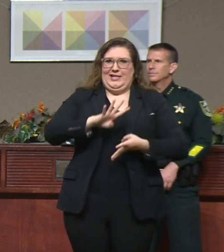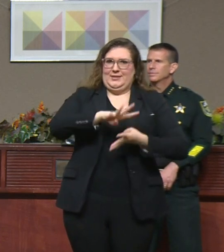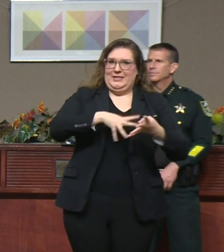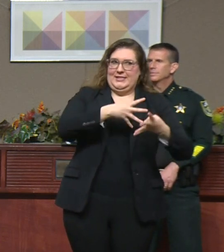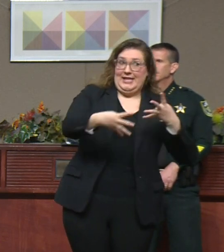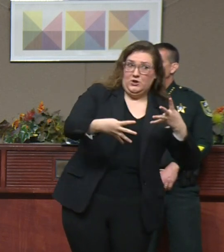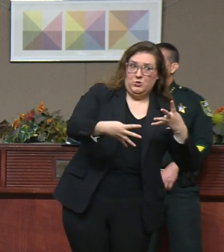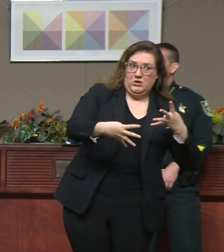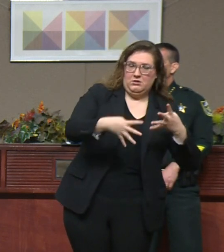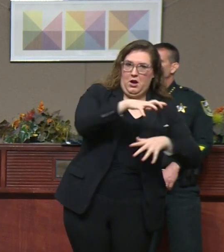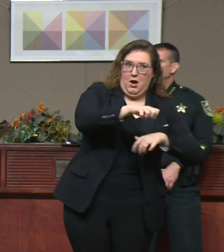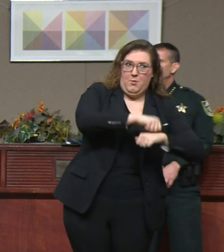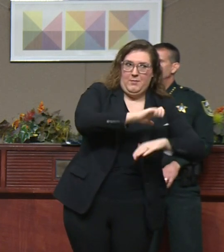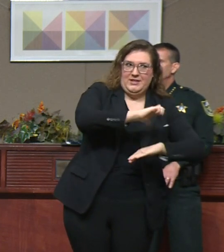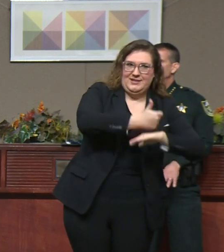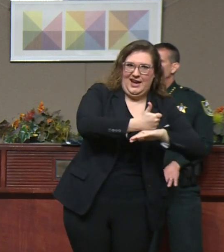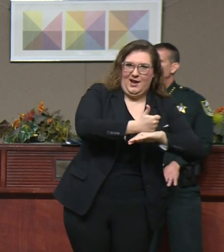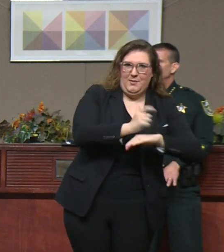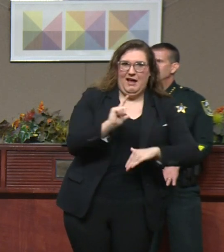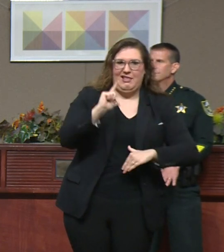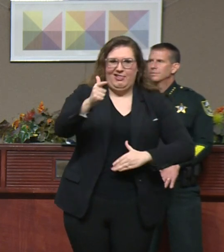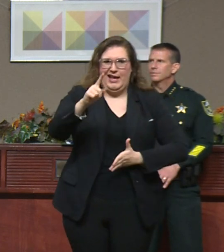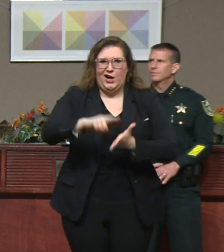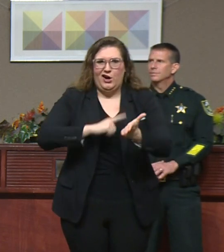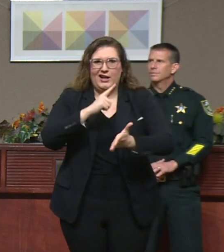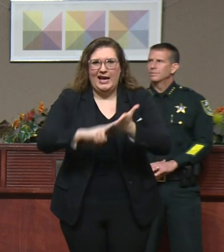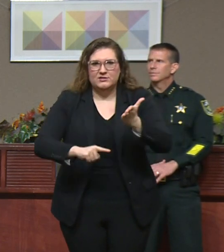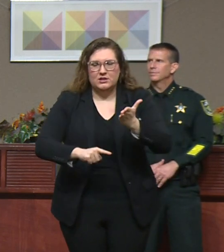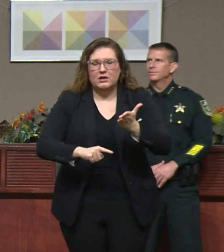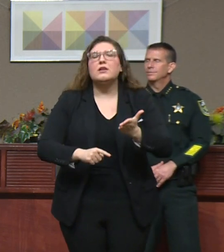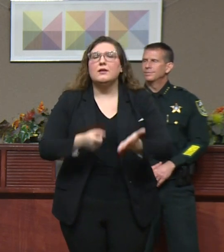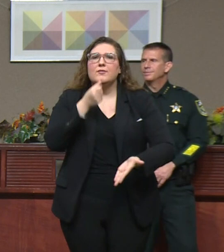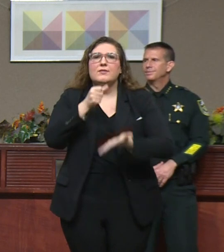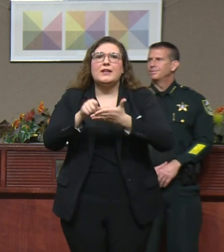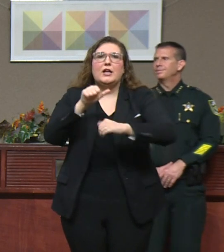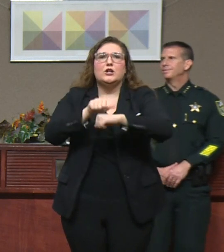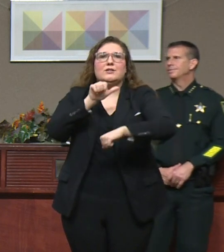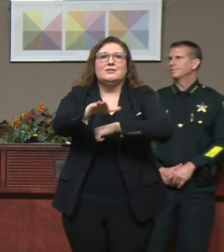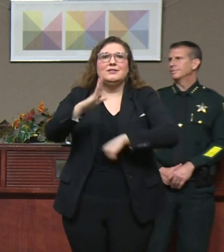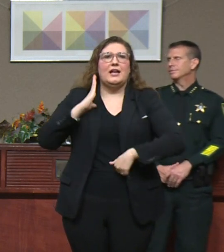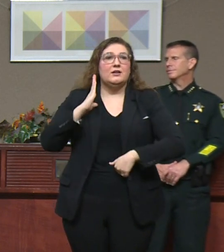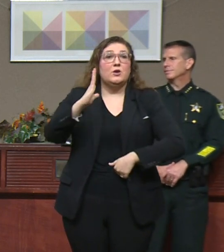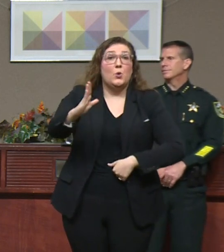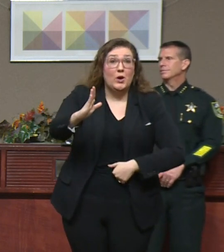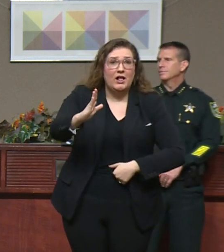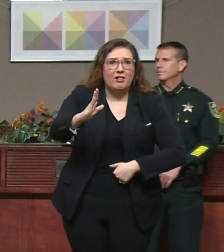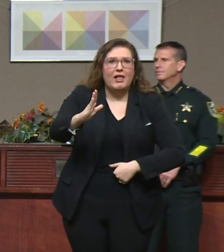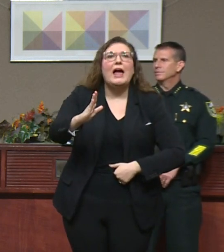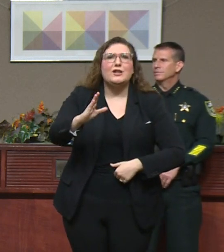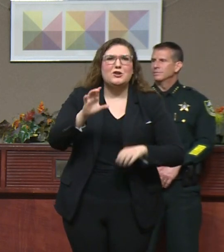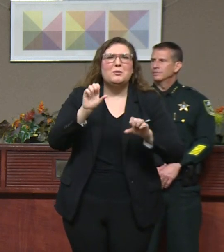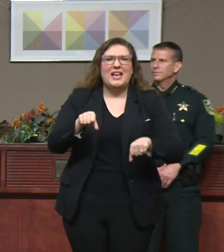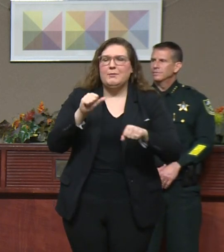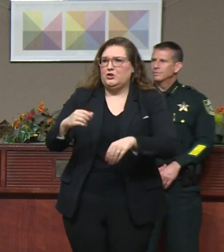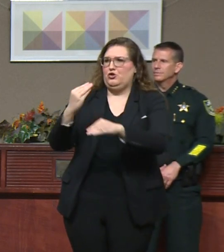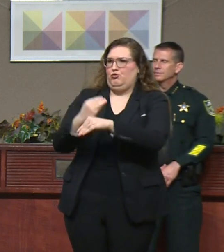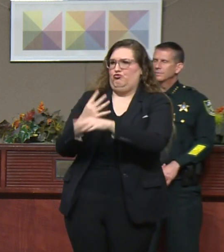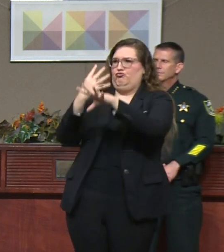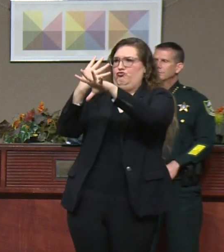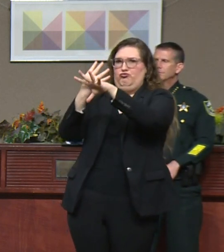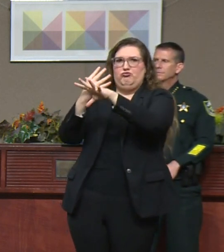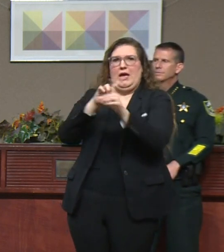will be contacted. Notice will be given to you, and you'll have an opportunity to be heard through those remote means where